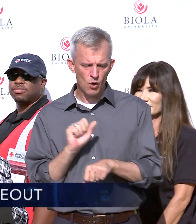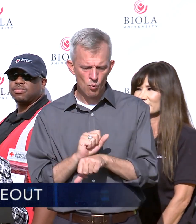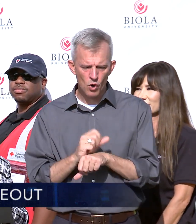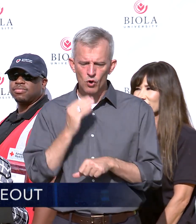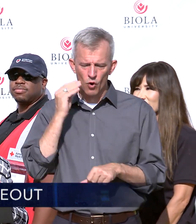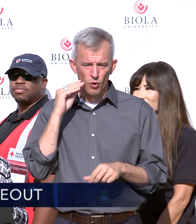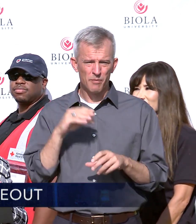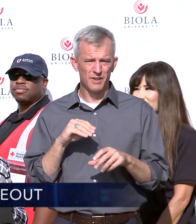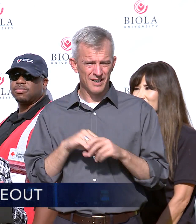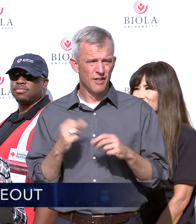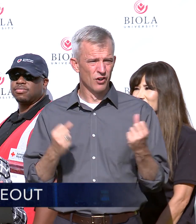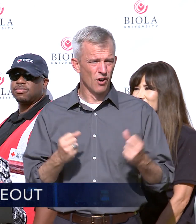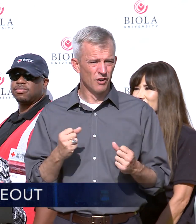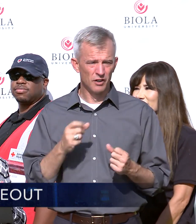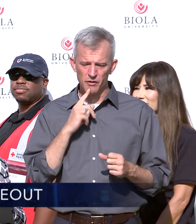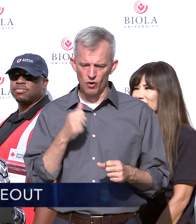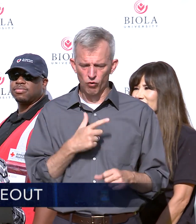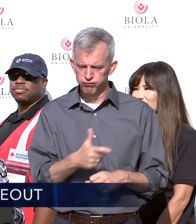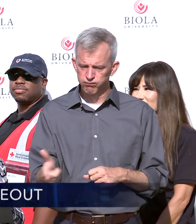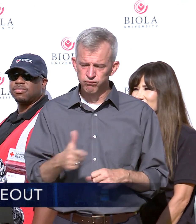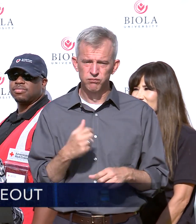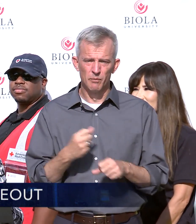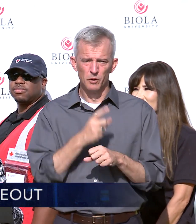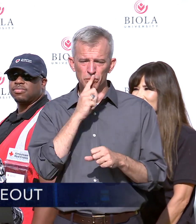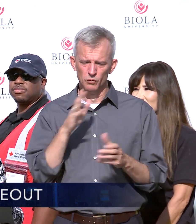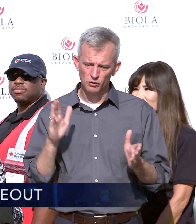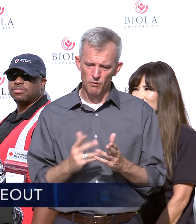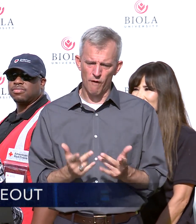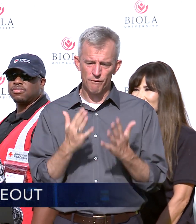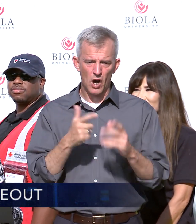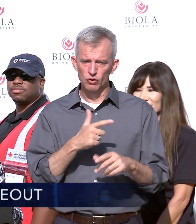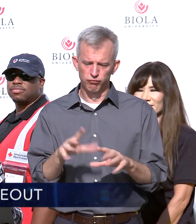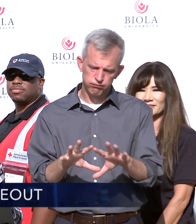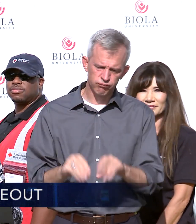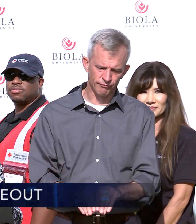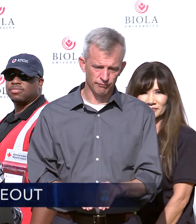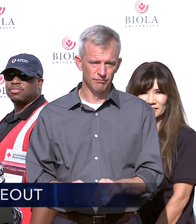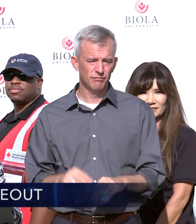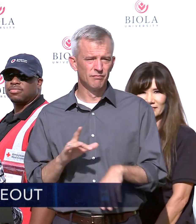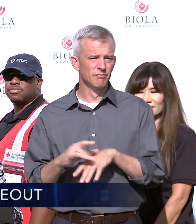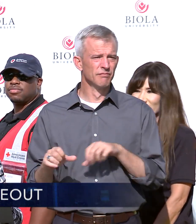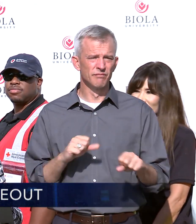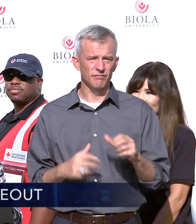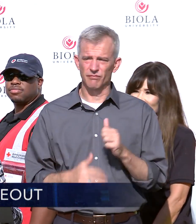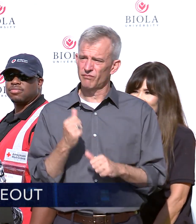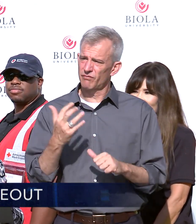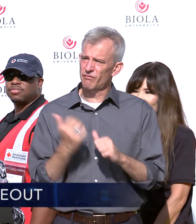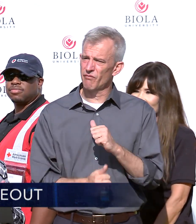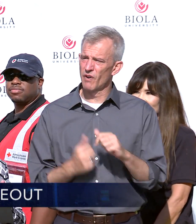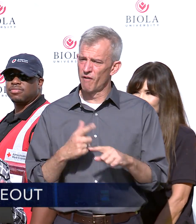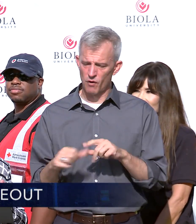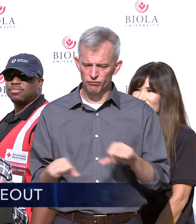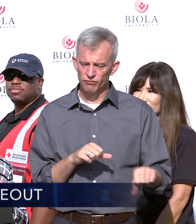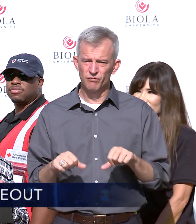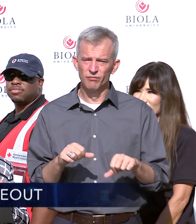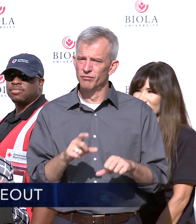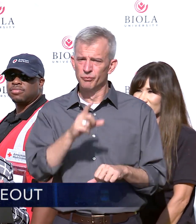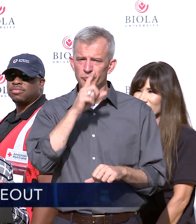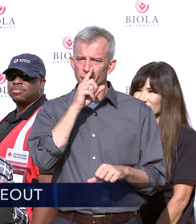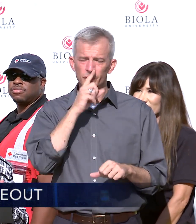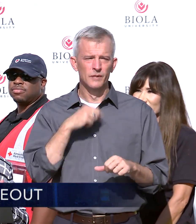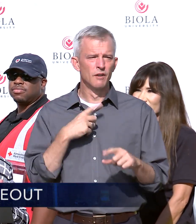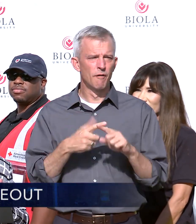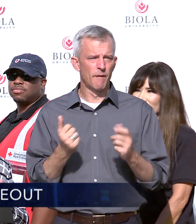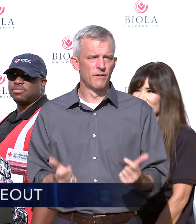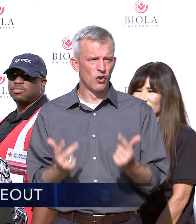extinguisher to be able to put out small fires before they become big ones. In an earthquake, the most damage is going to come from fires. It's going to come from damage to